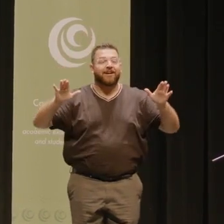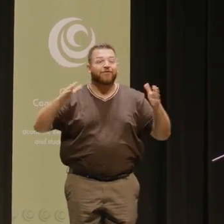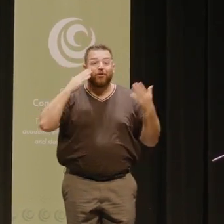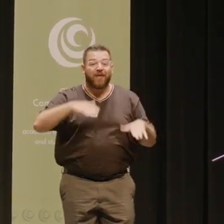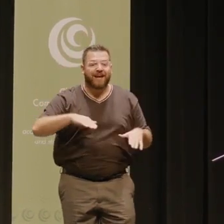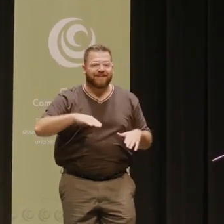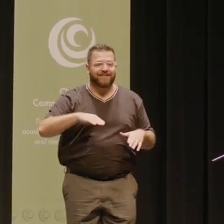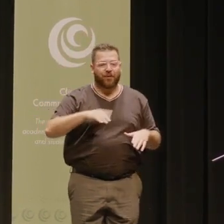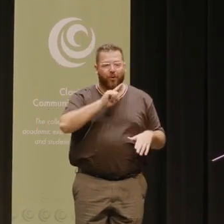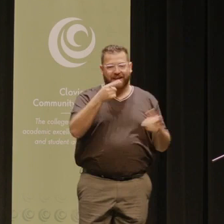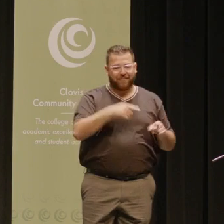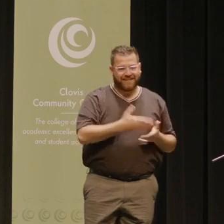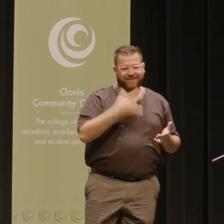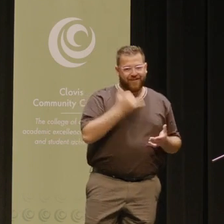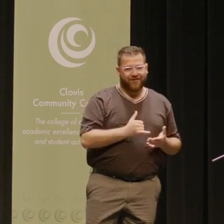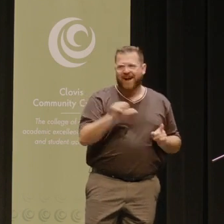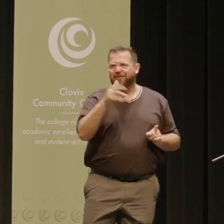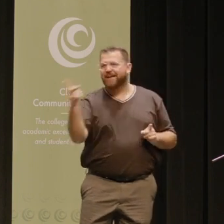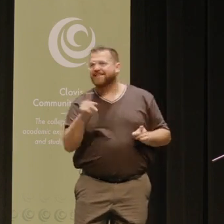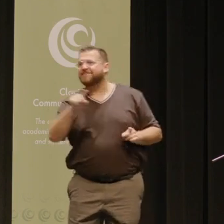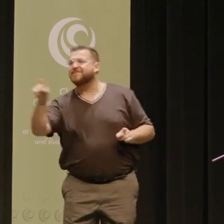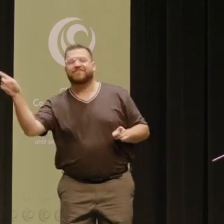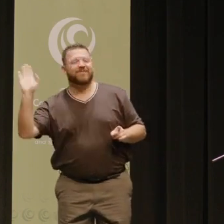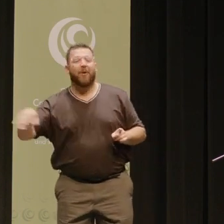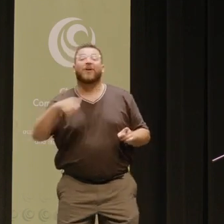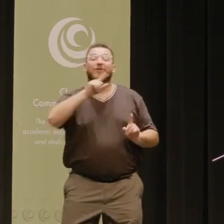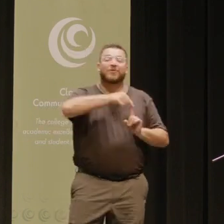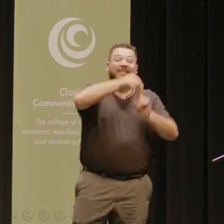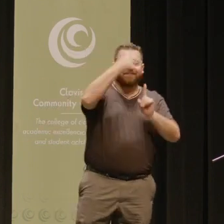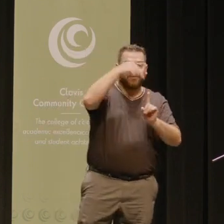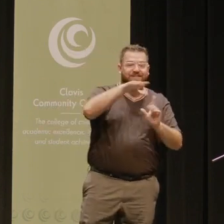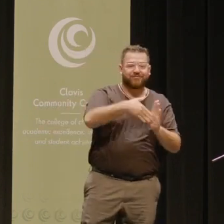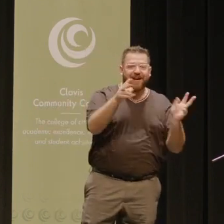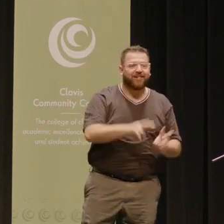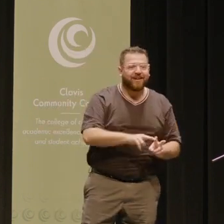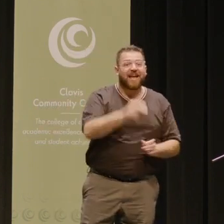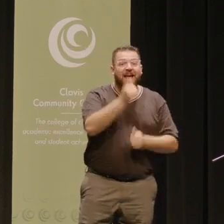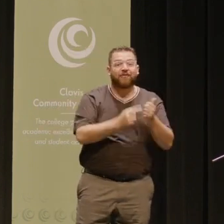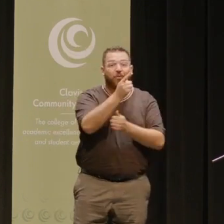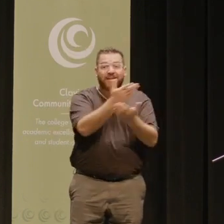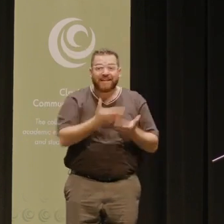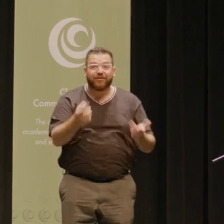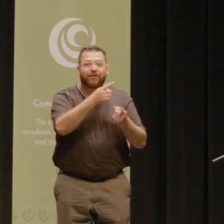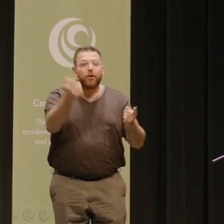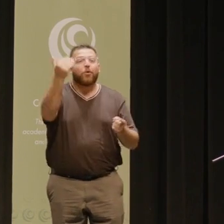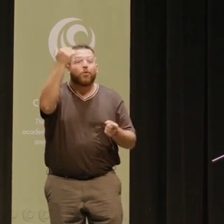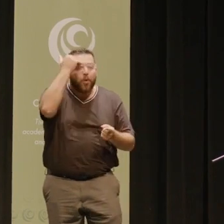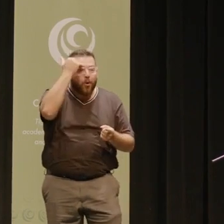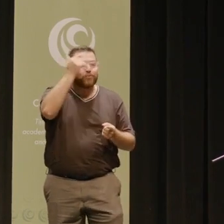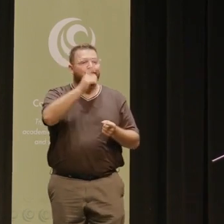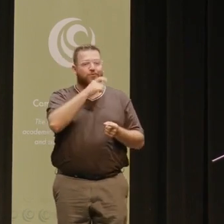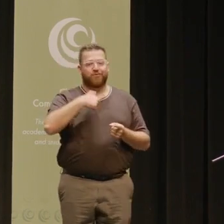happen anywhere else in the country. This is really unique to the Central Valley, that everyone here knows the population